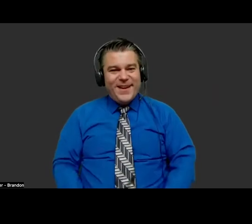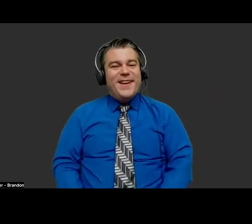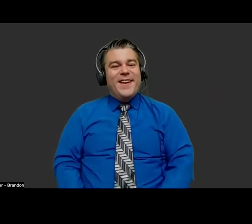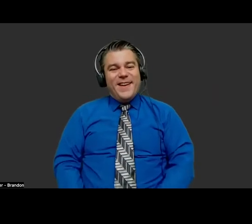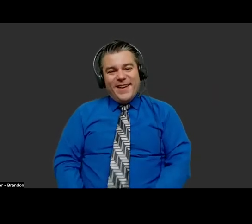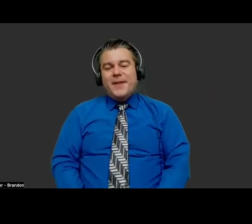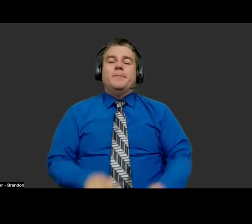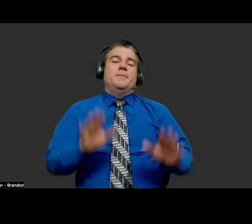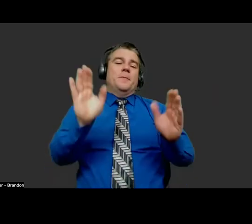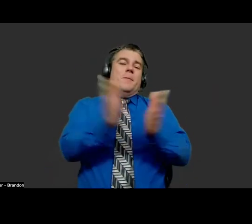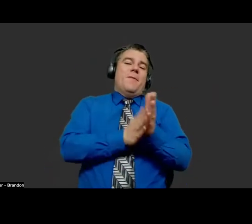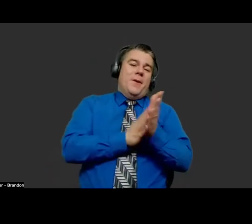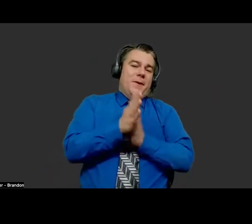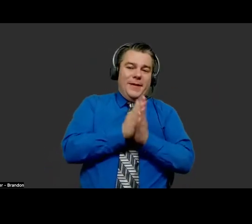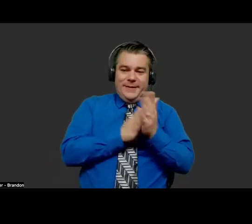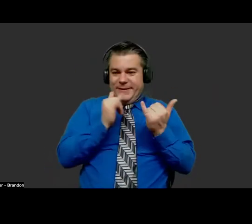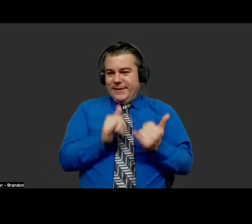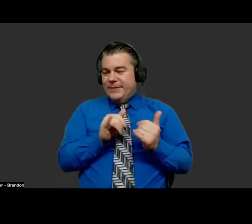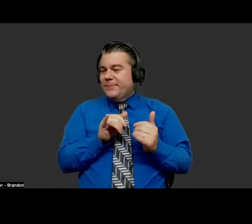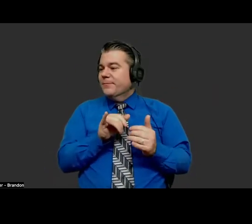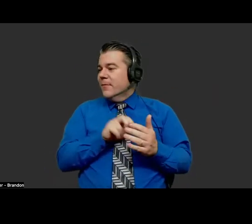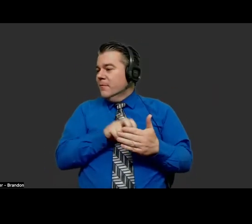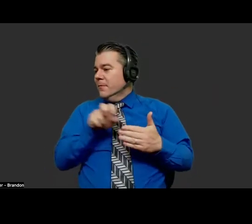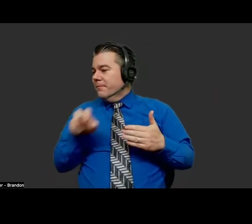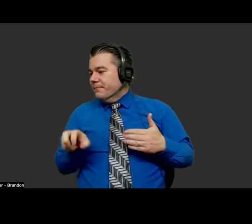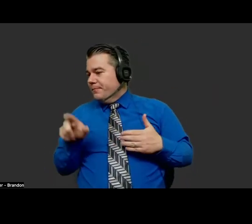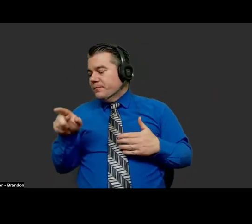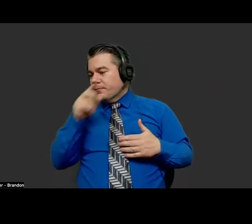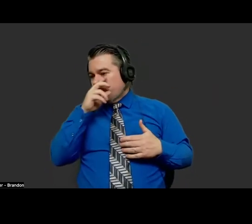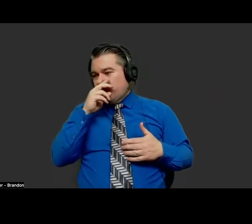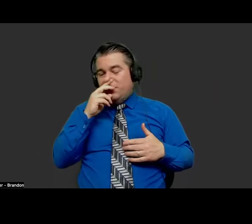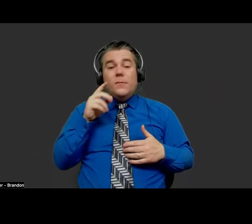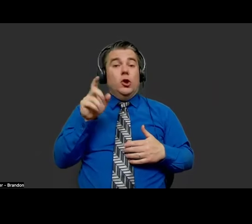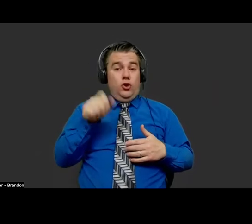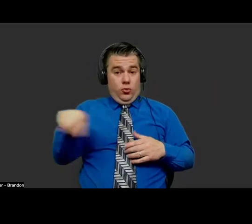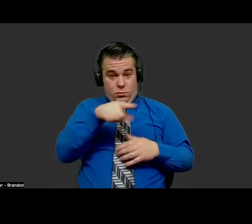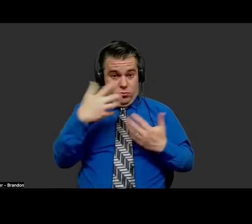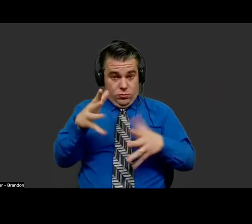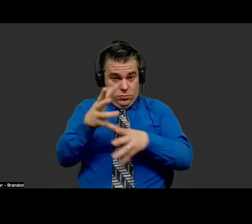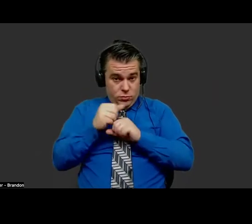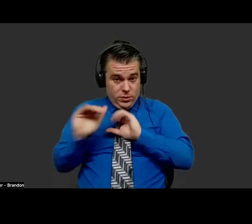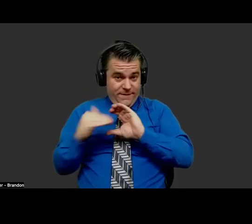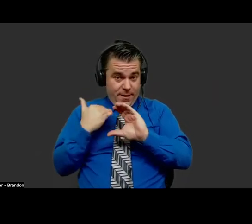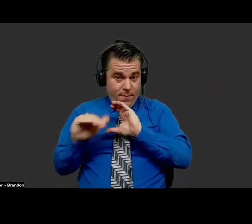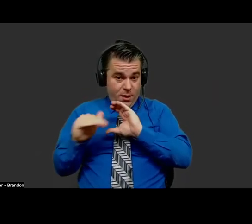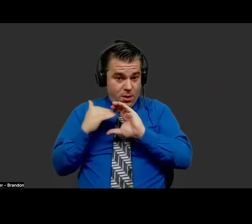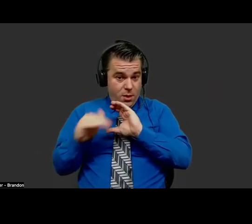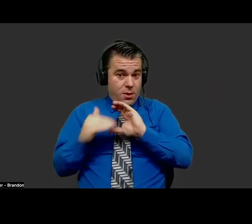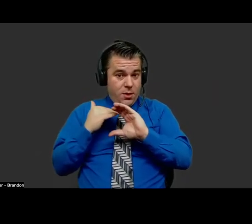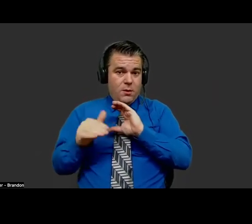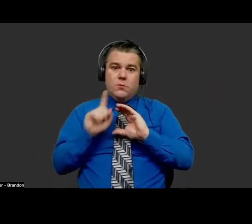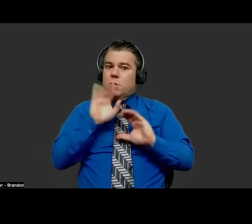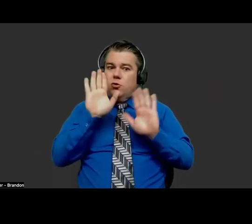so let's jump into, you should have received this email. This email was so great.